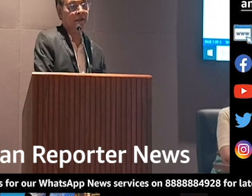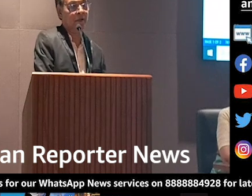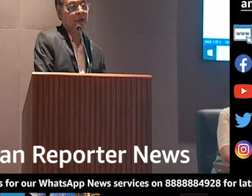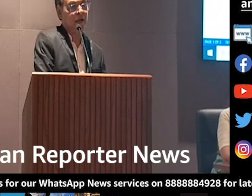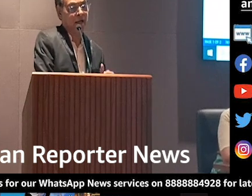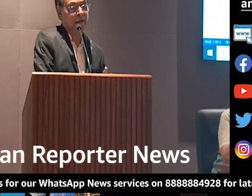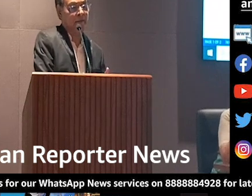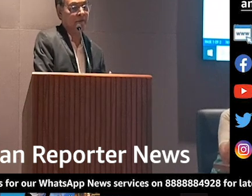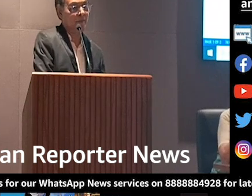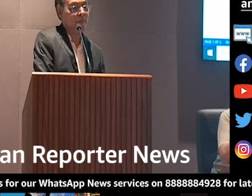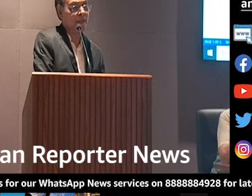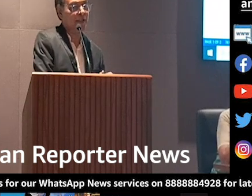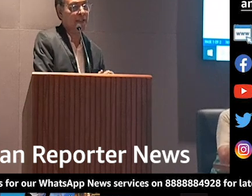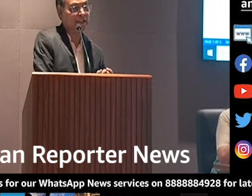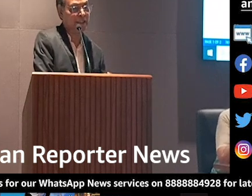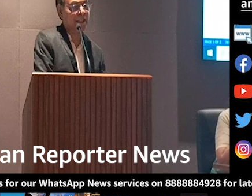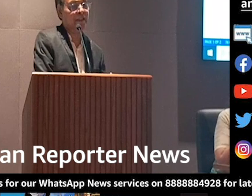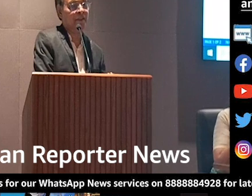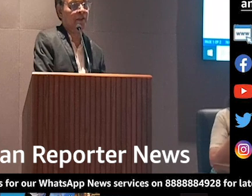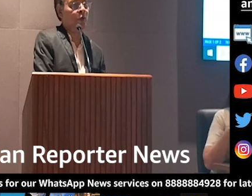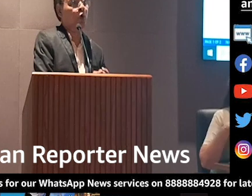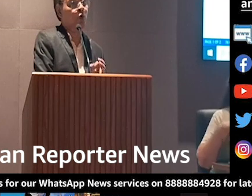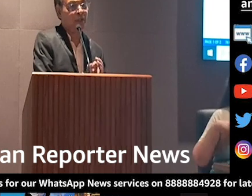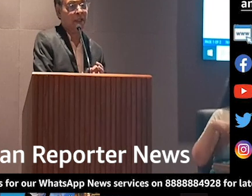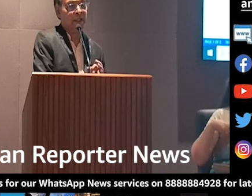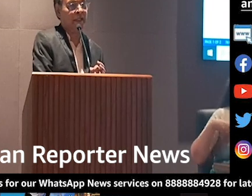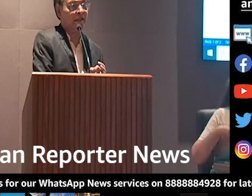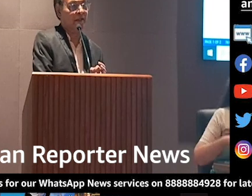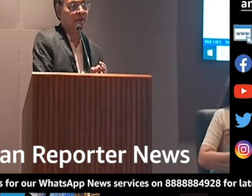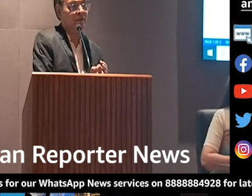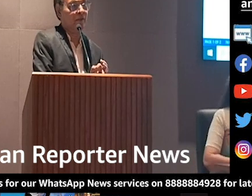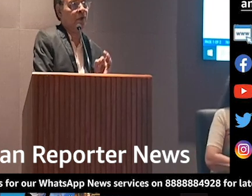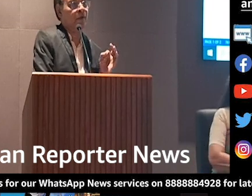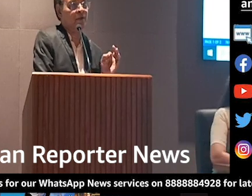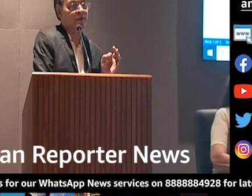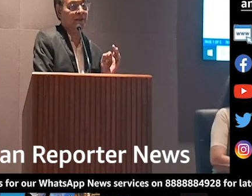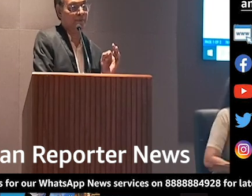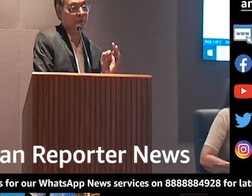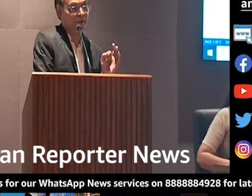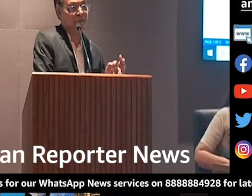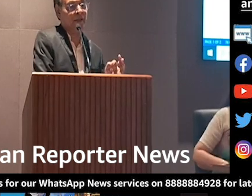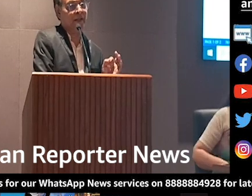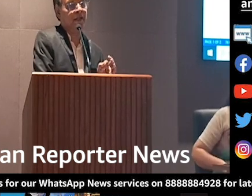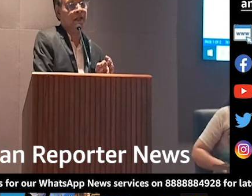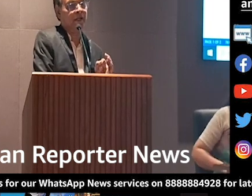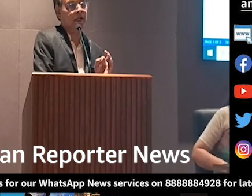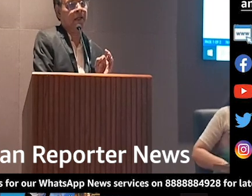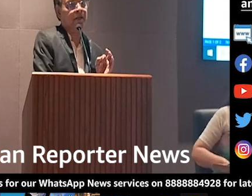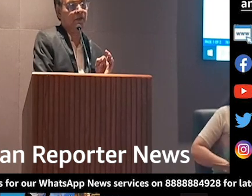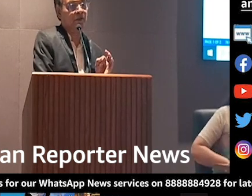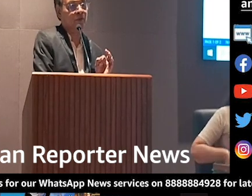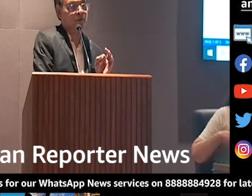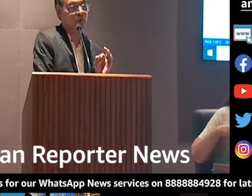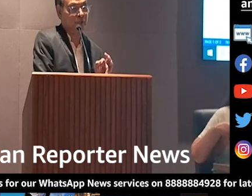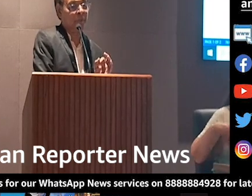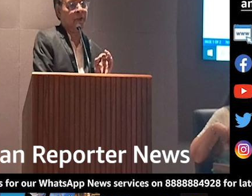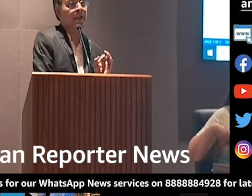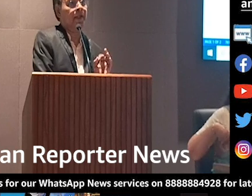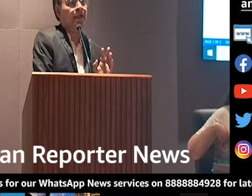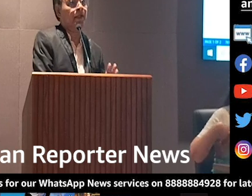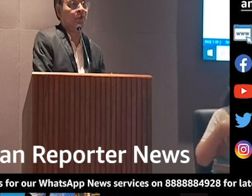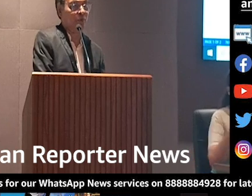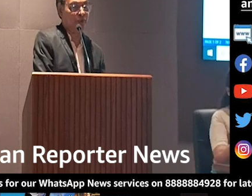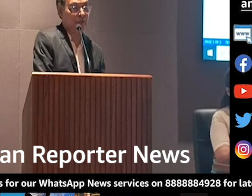advancing. And this is the only key for a perfect and